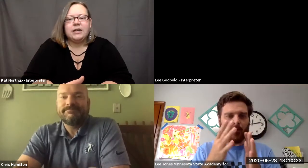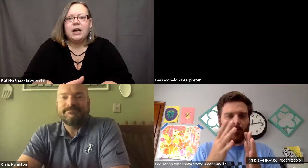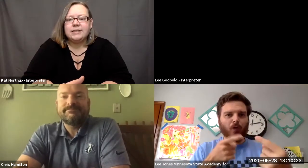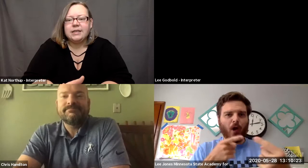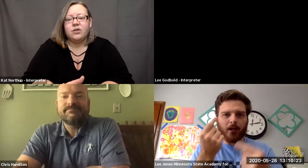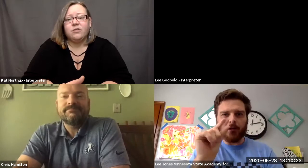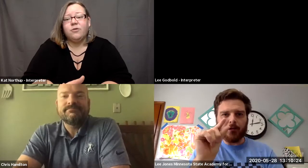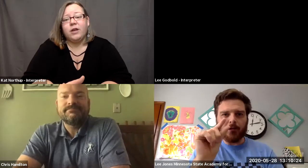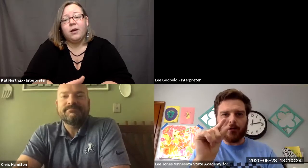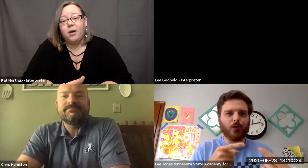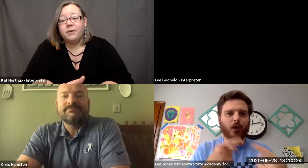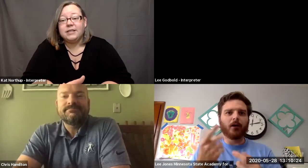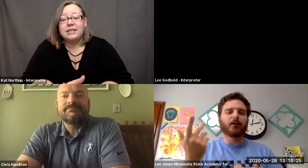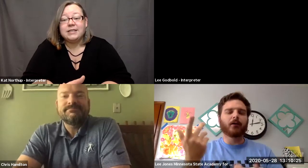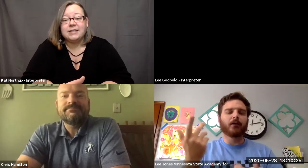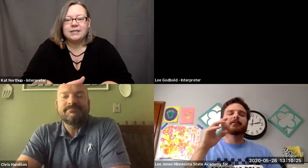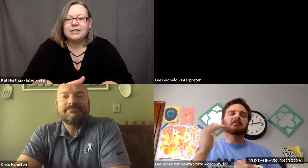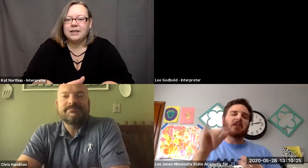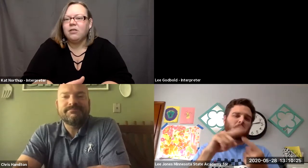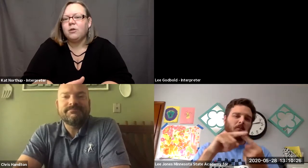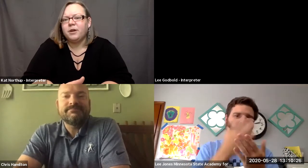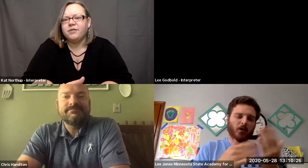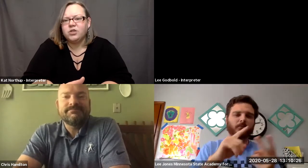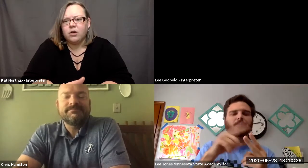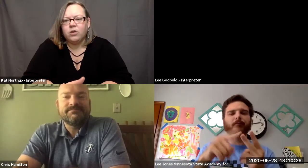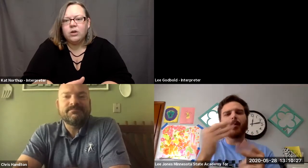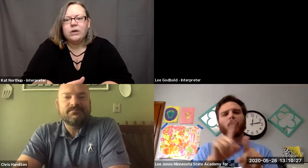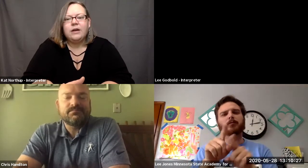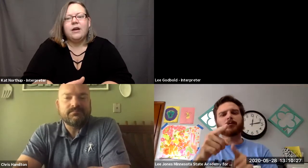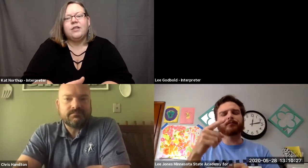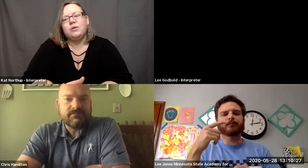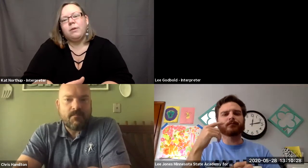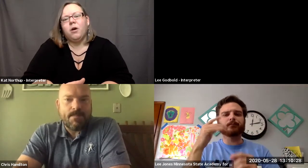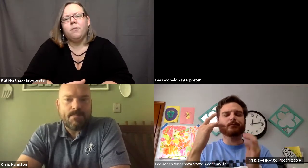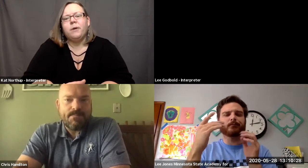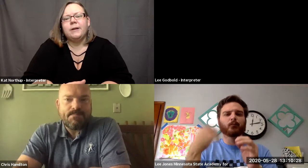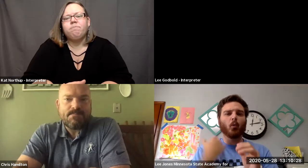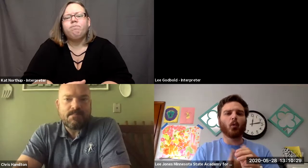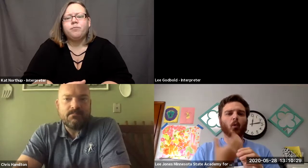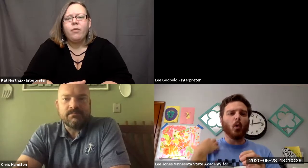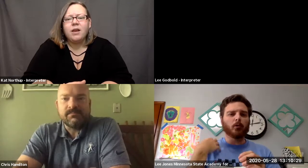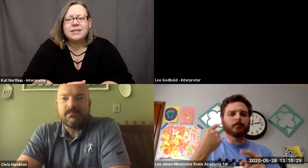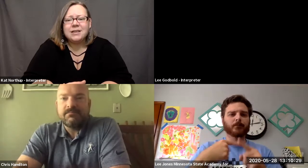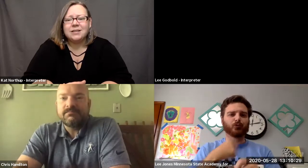high skill for the upcoming seasons is a little bit of a struggle. That's one part. But